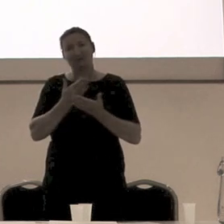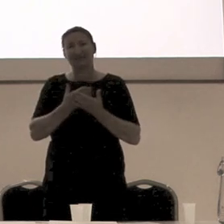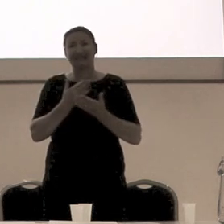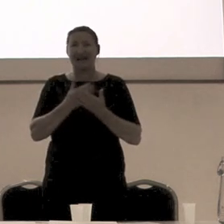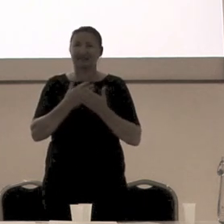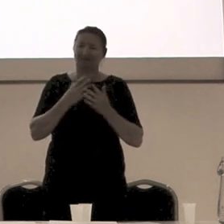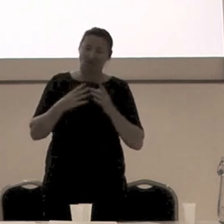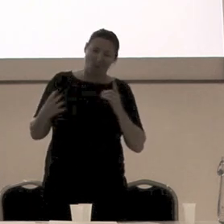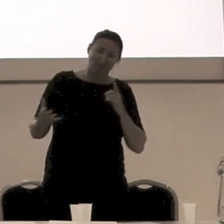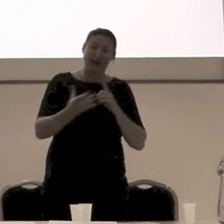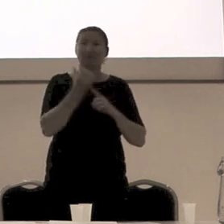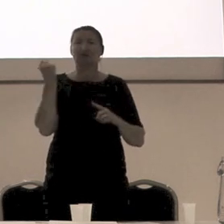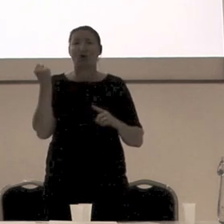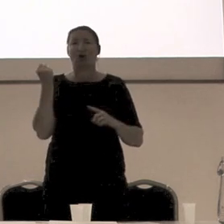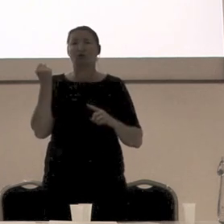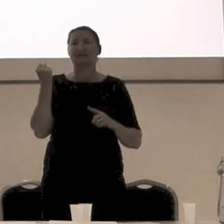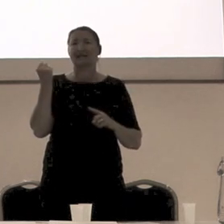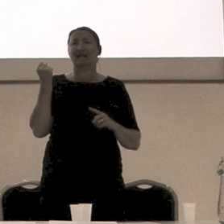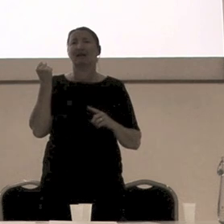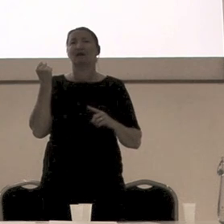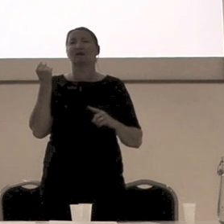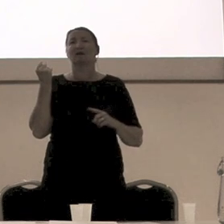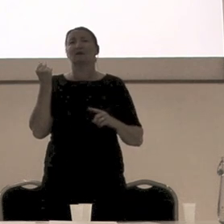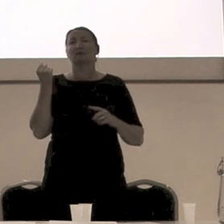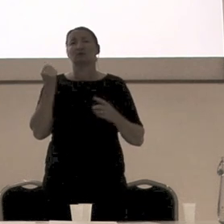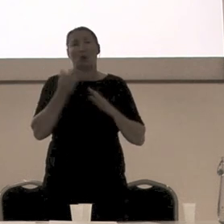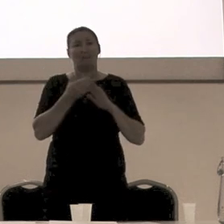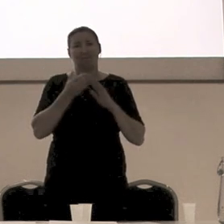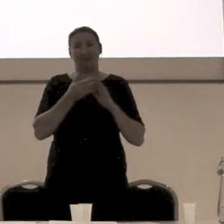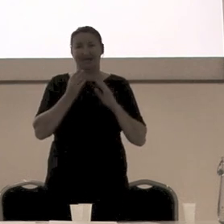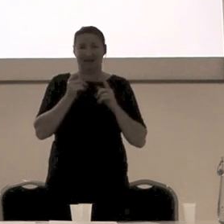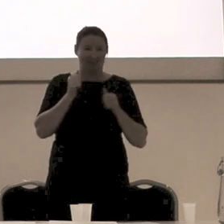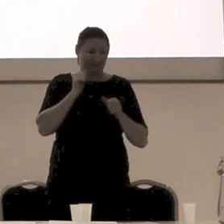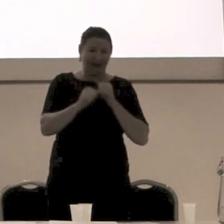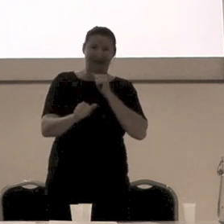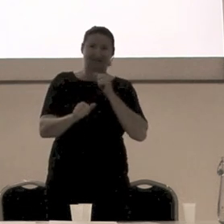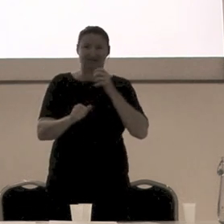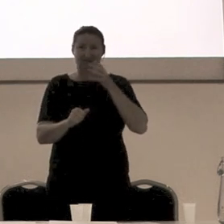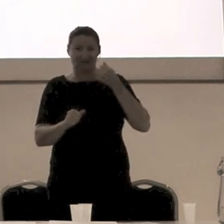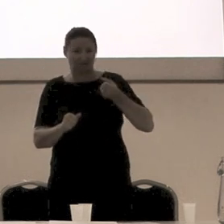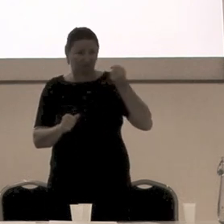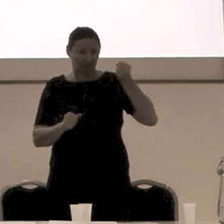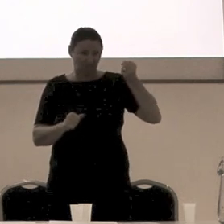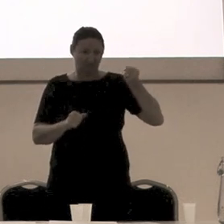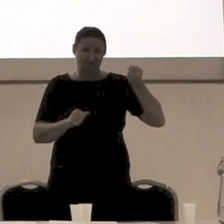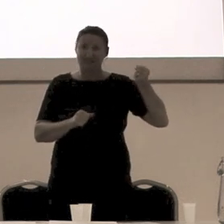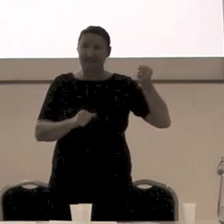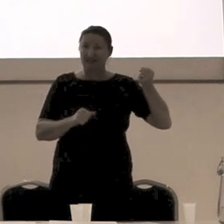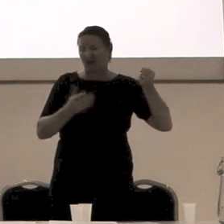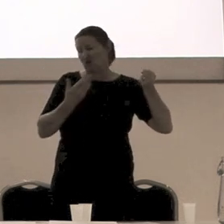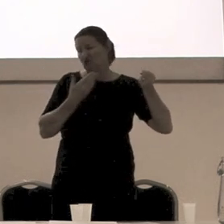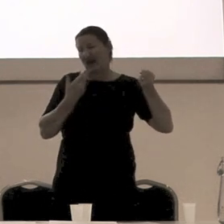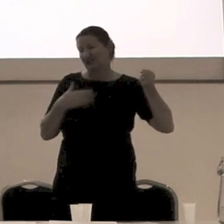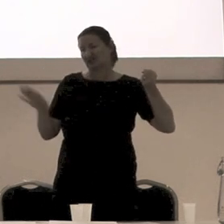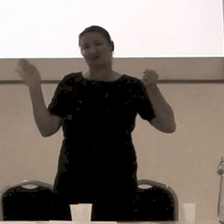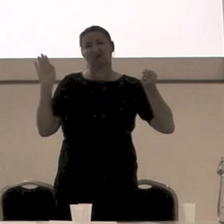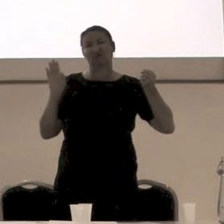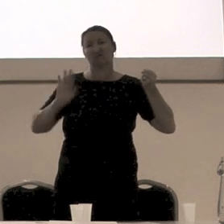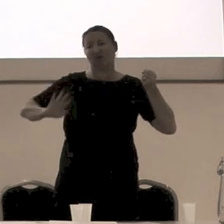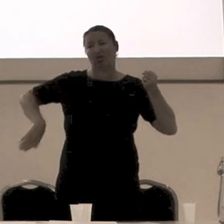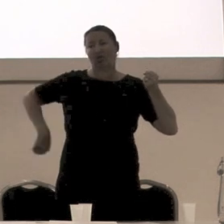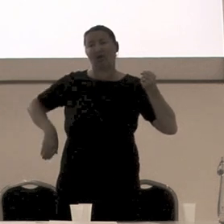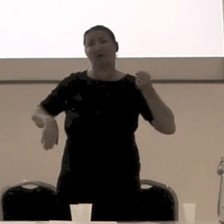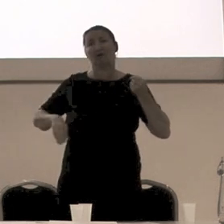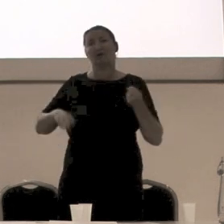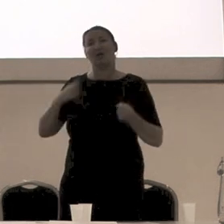meritocracy to sieve off the best that can use our system, and the rest don't. Perhaps 35%